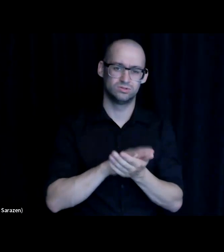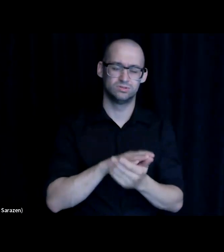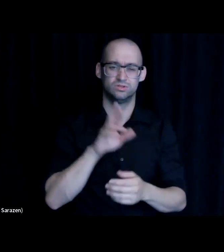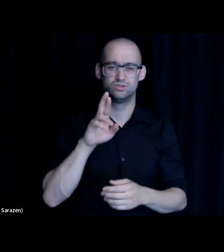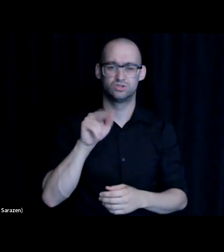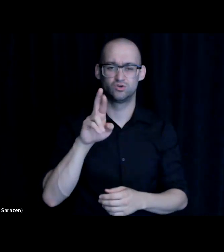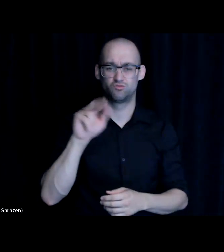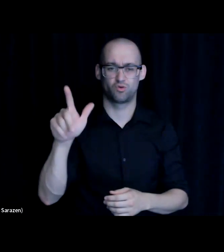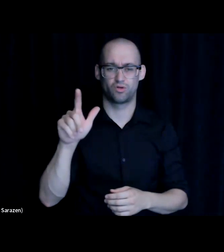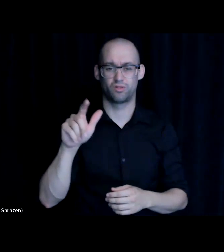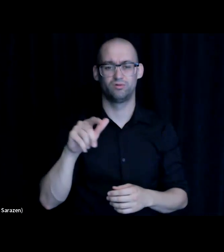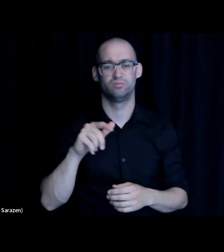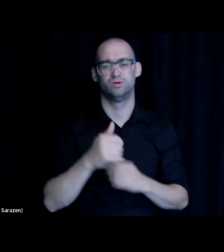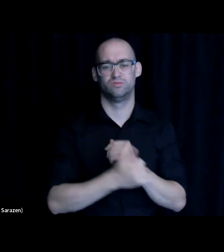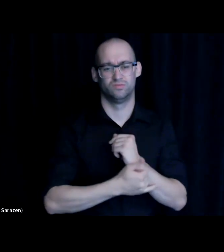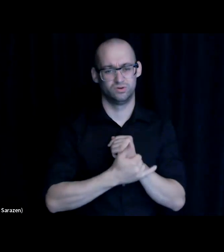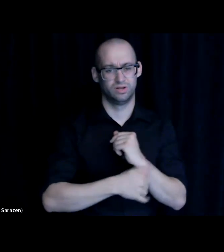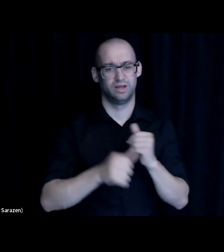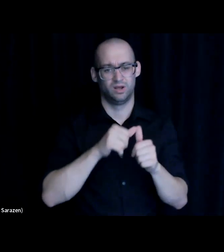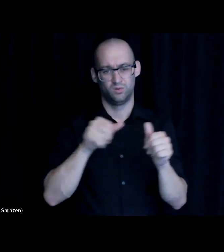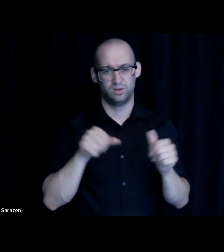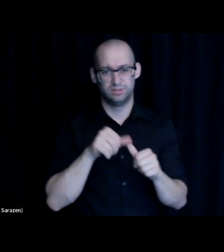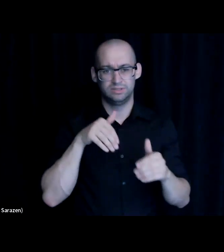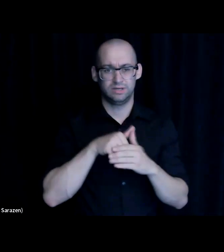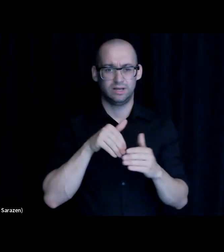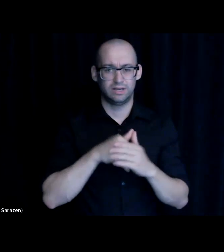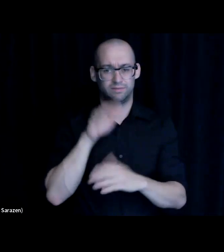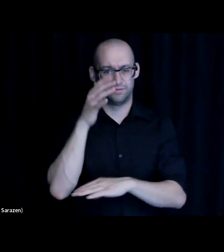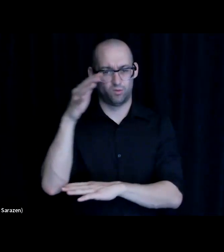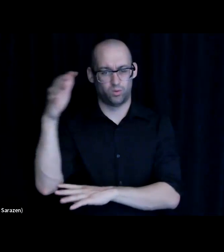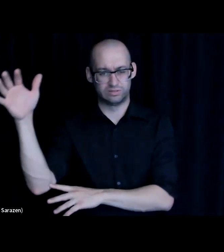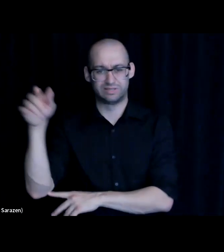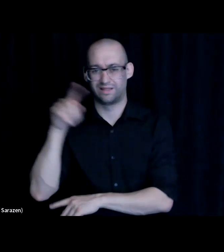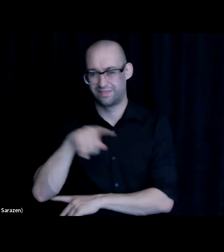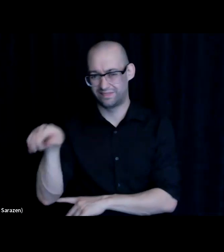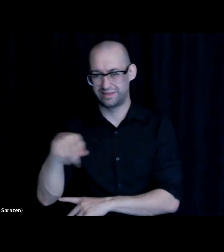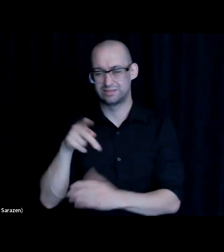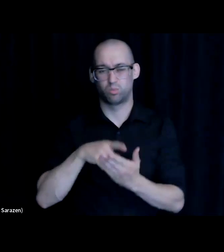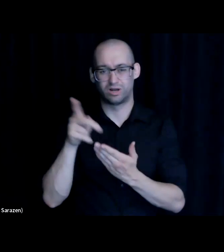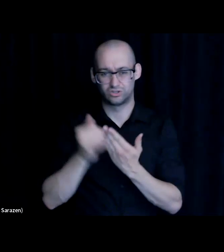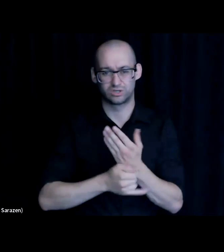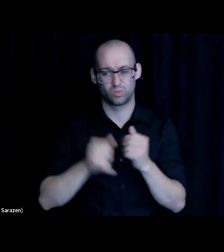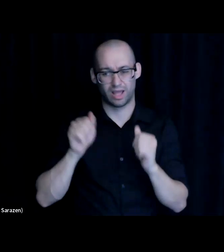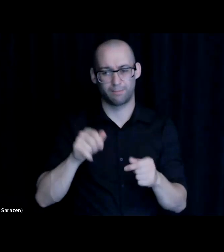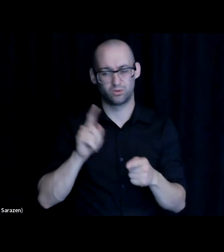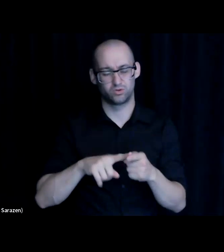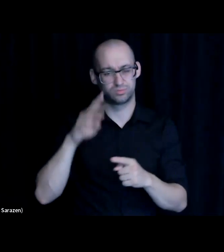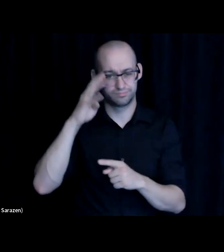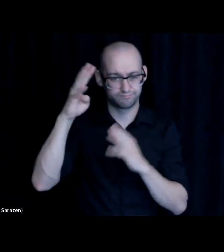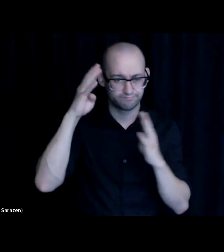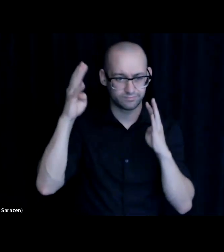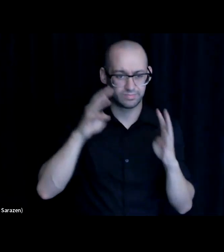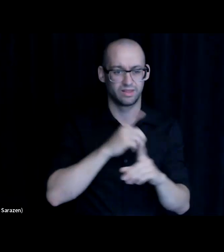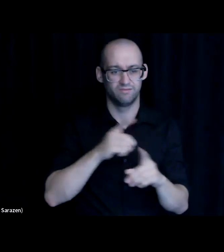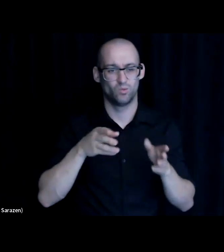rural, remote areas in the forest. And through those big projects, we were able to come up with some creative ways